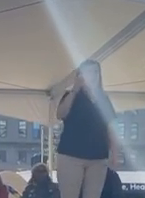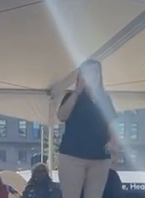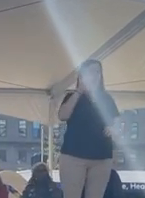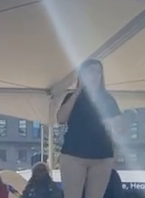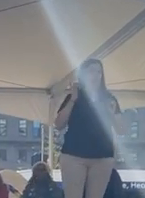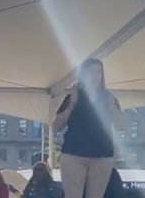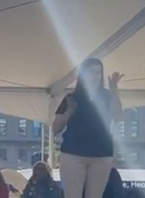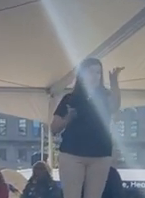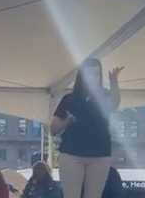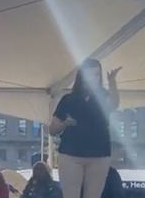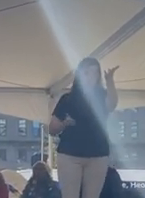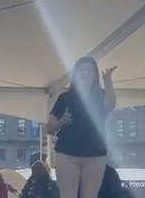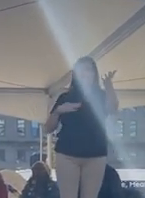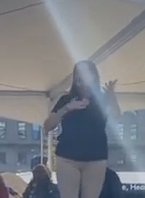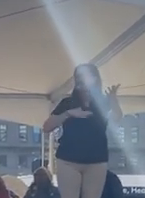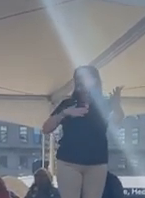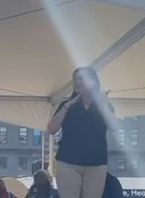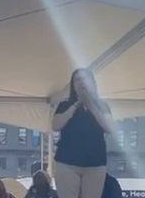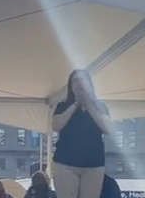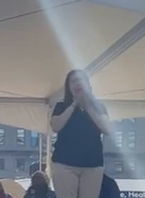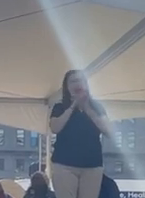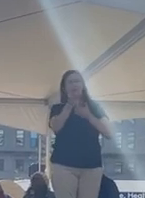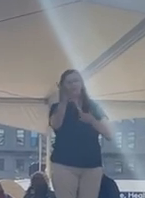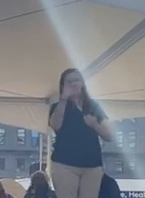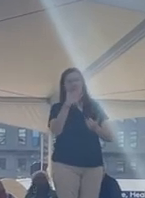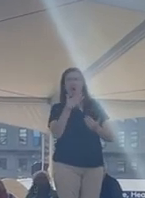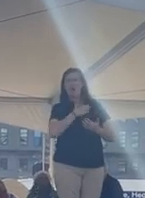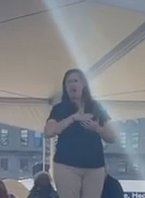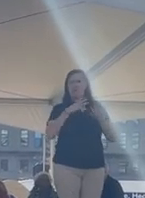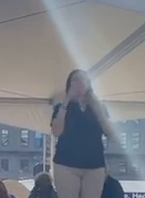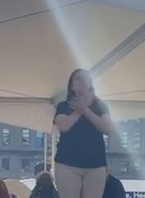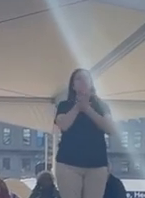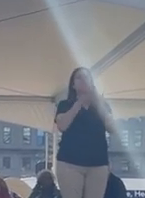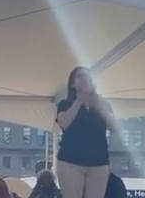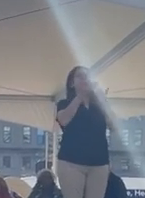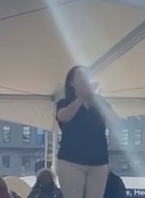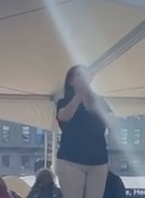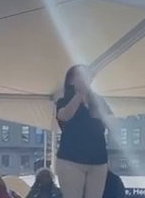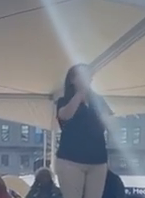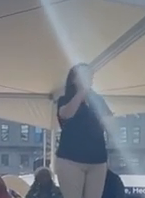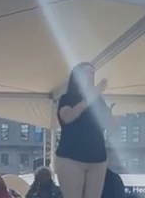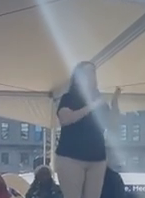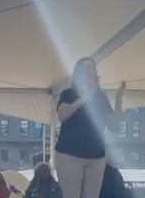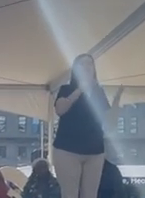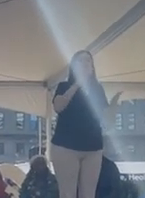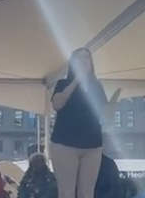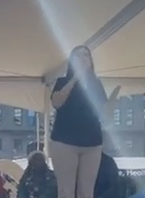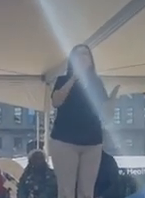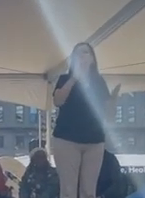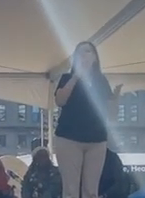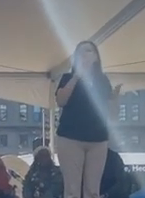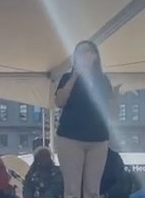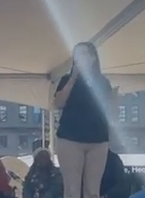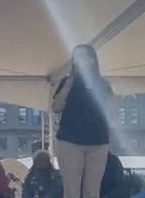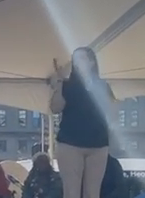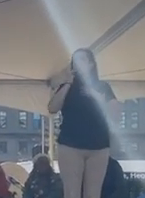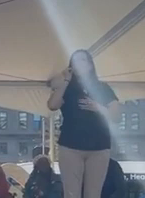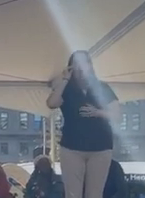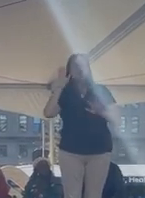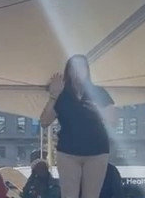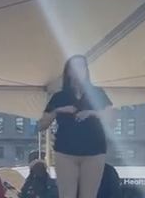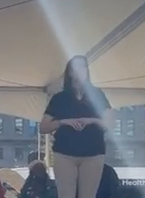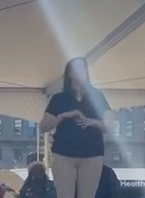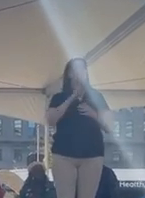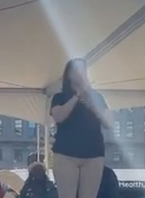here, so please, they were nice enough to come. Buy a few burritos, take a few burritos home. The art